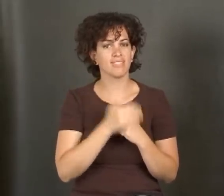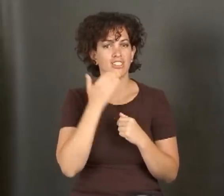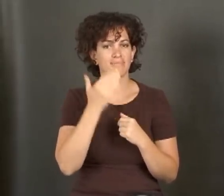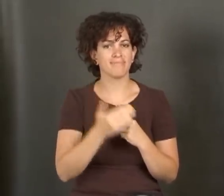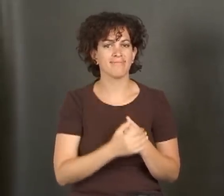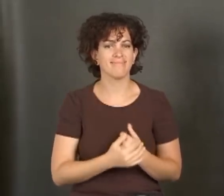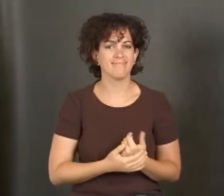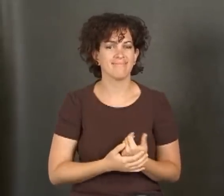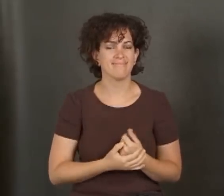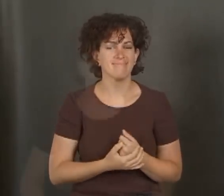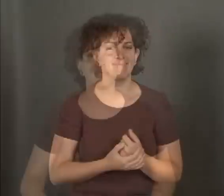All right, good job.